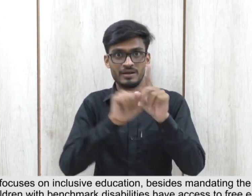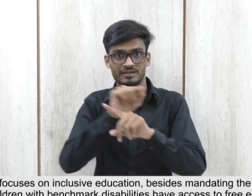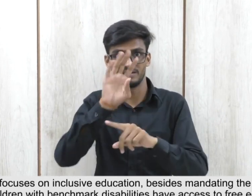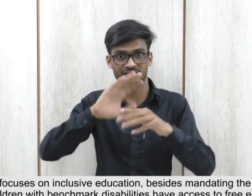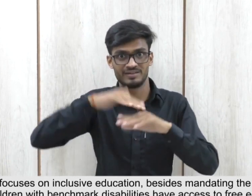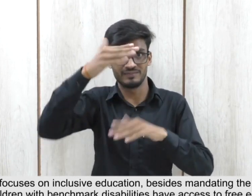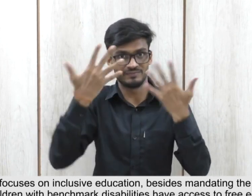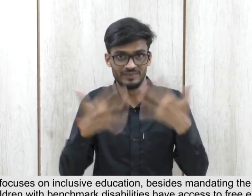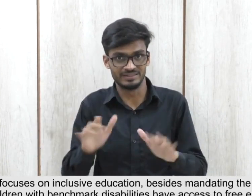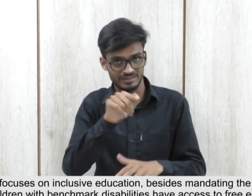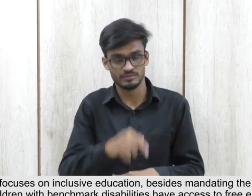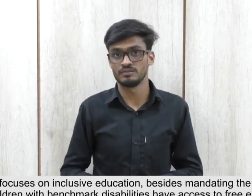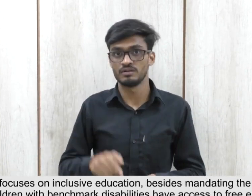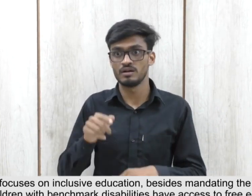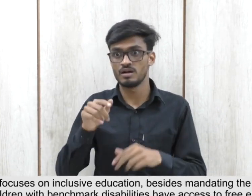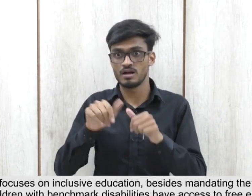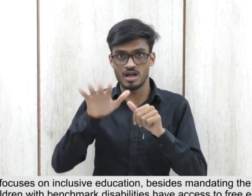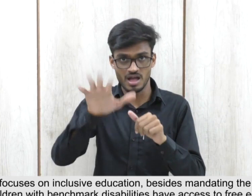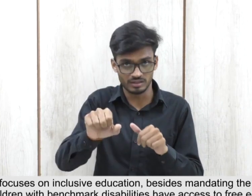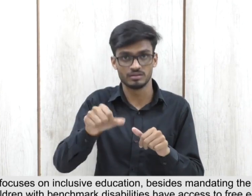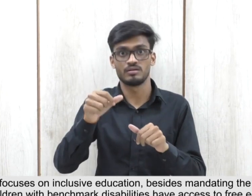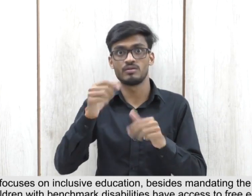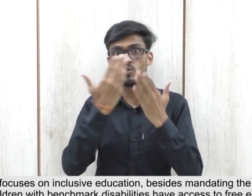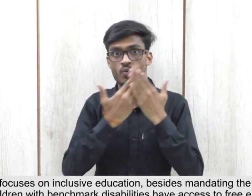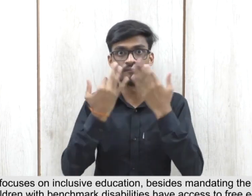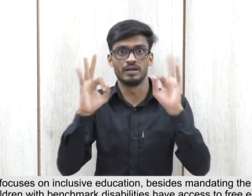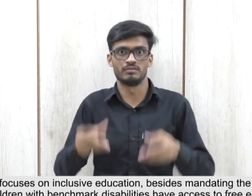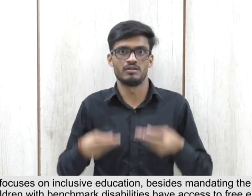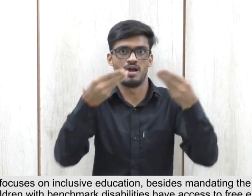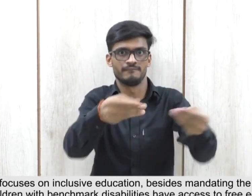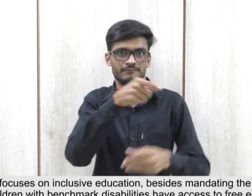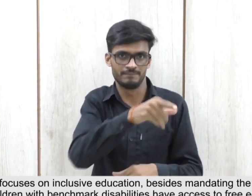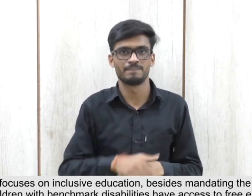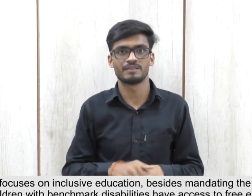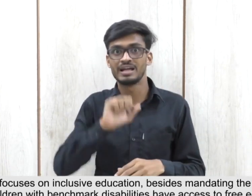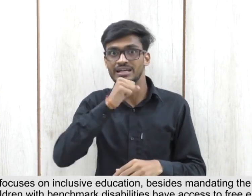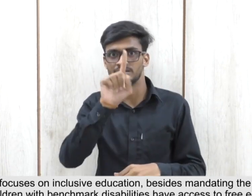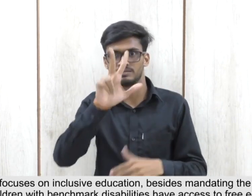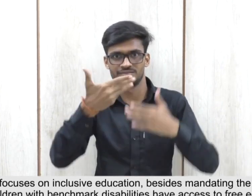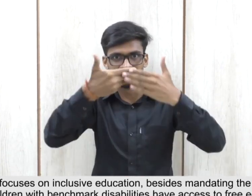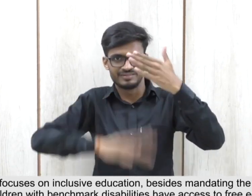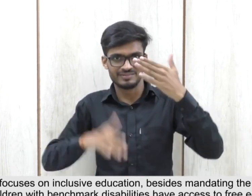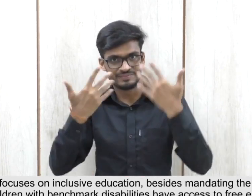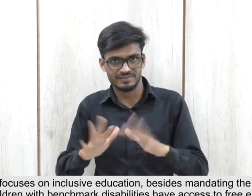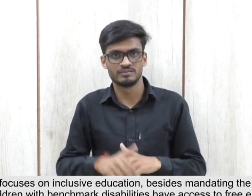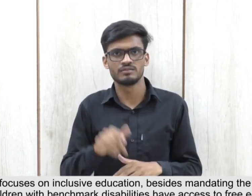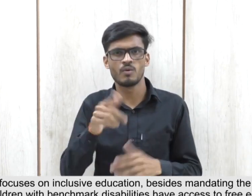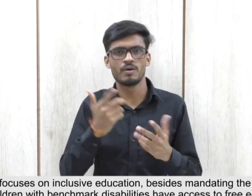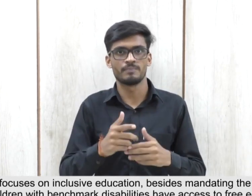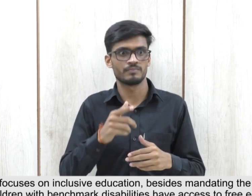Convention, focuses on inclusive education besides mandating the government to ensure that children with benchmark disabilities have